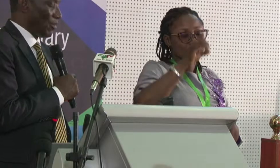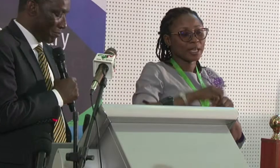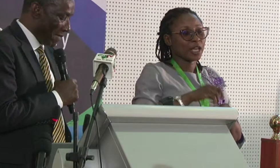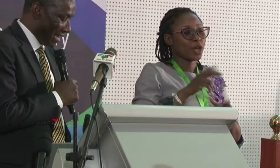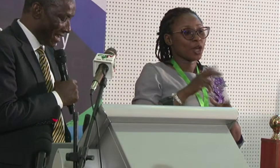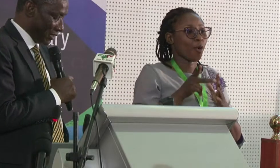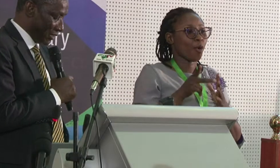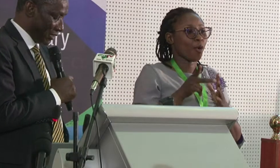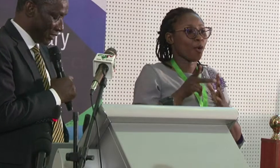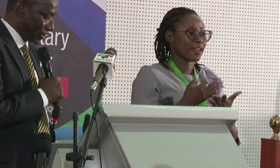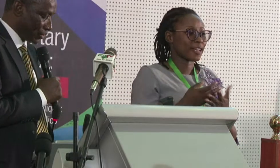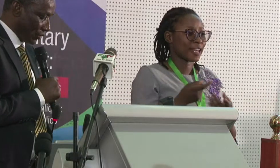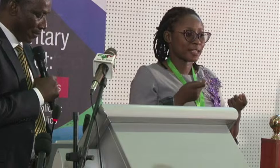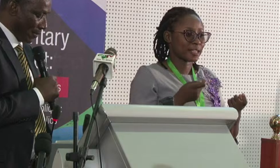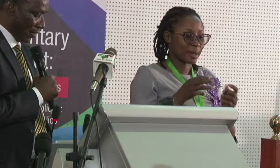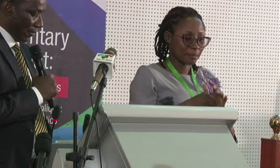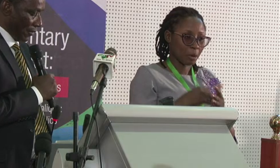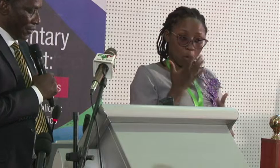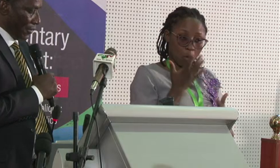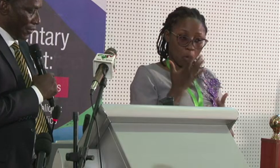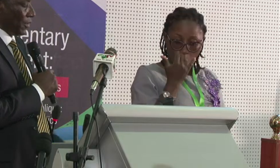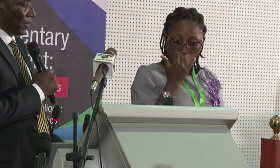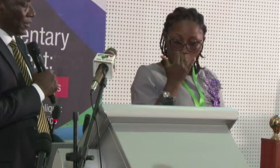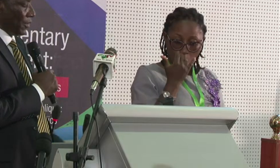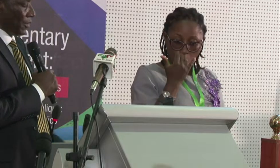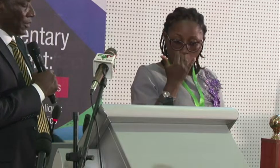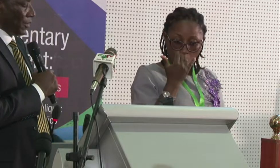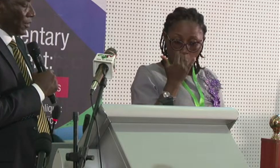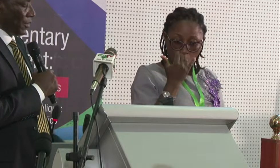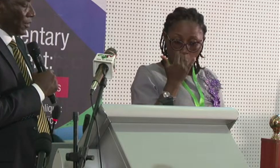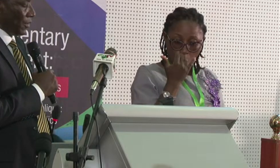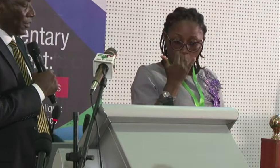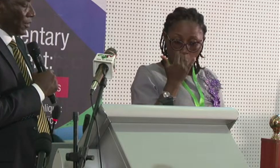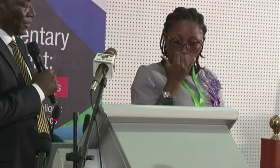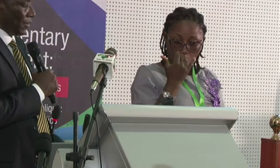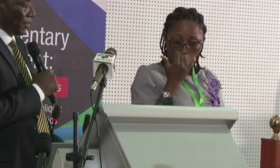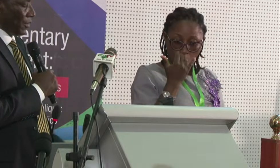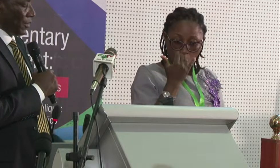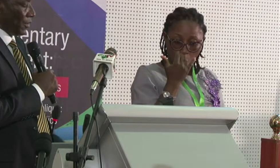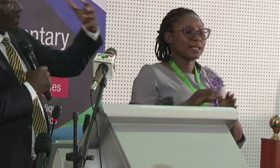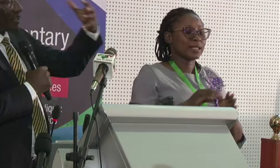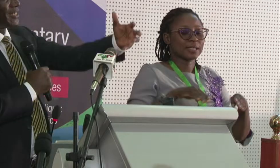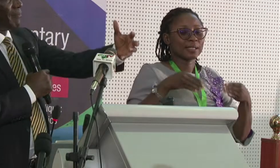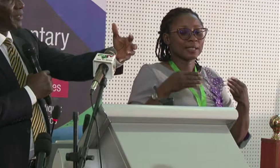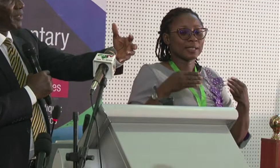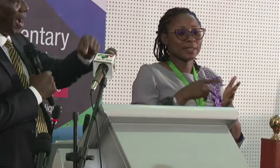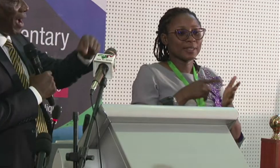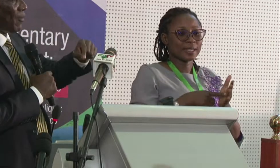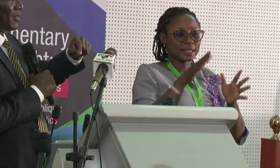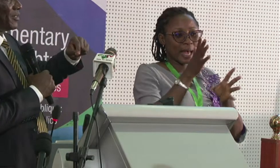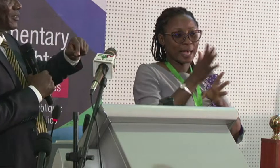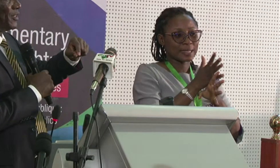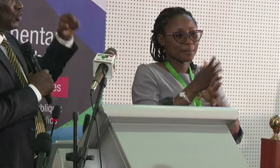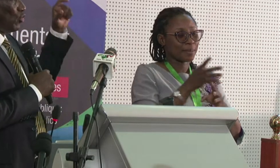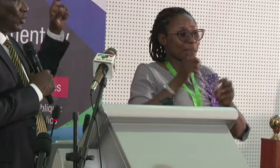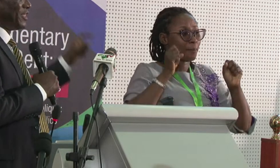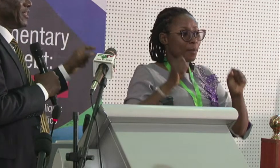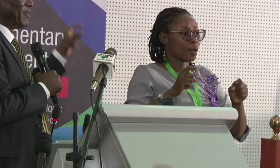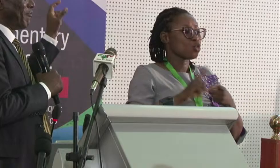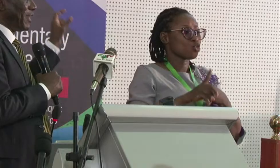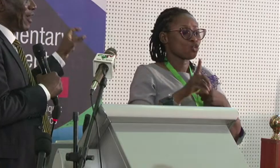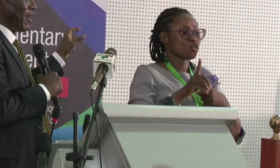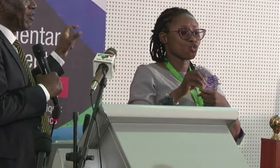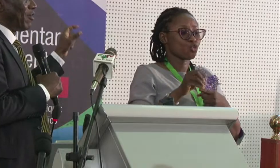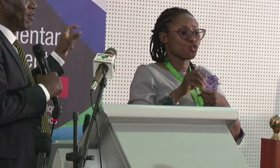finance management. Why is it so? First, it gives this assembly the power to do things at